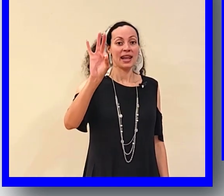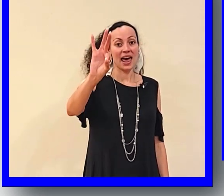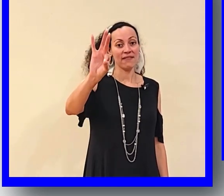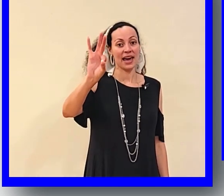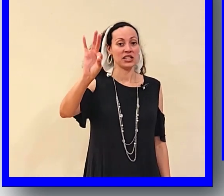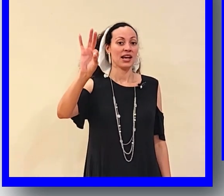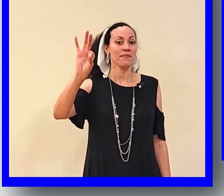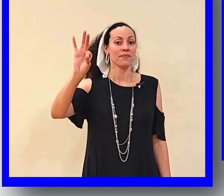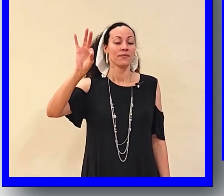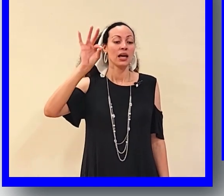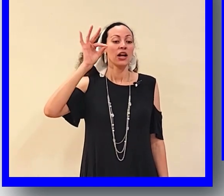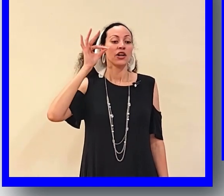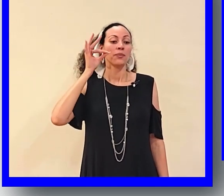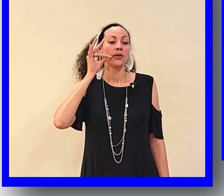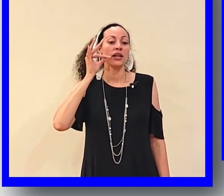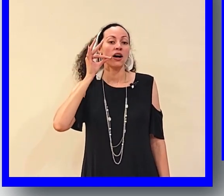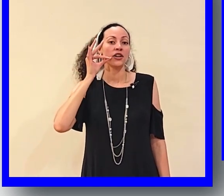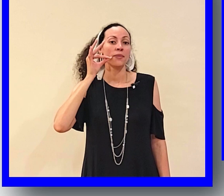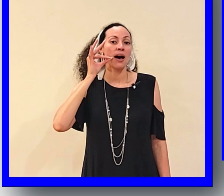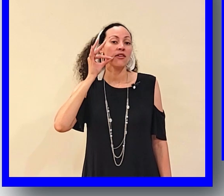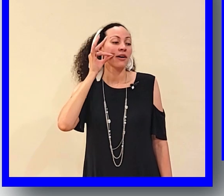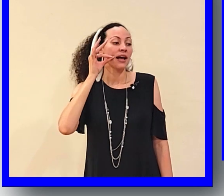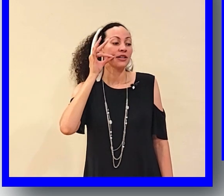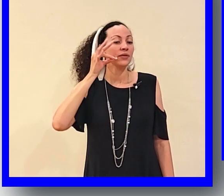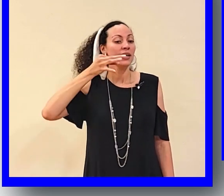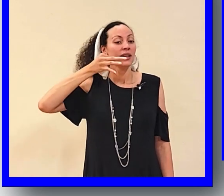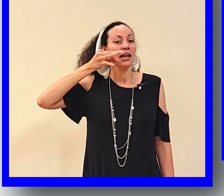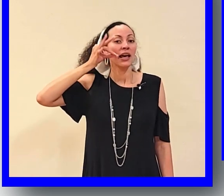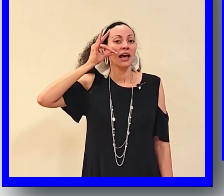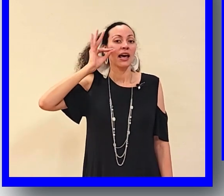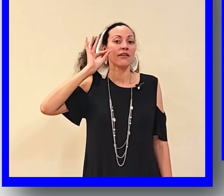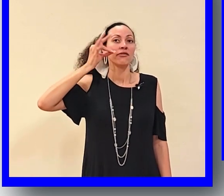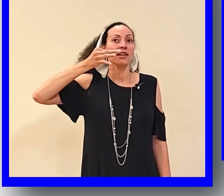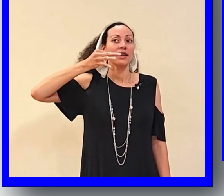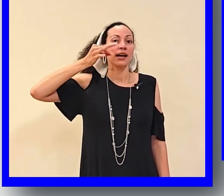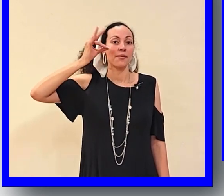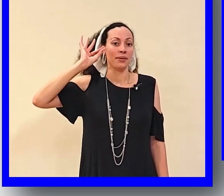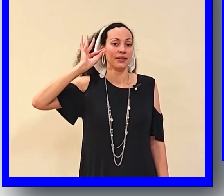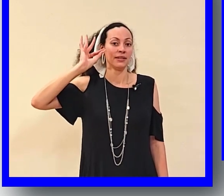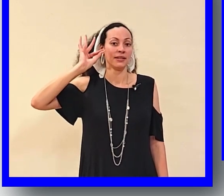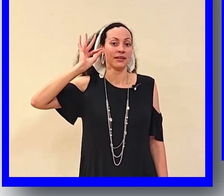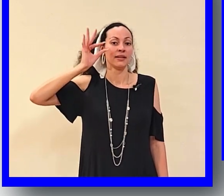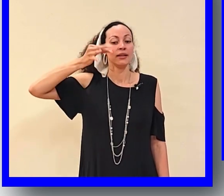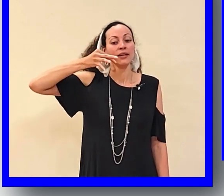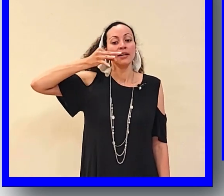going to be an F hand shape. You're going to put it on your mouth right next to it and flick up.